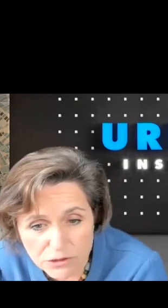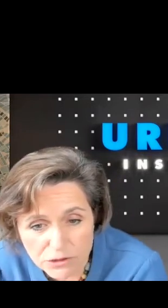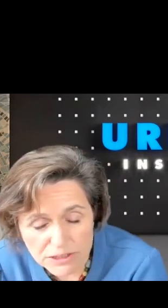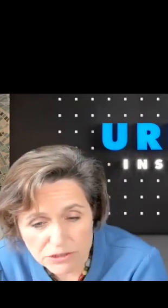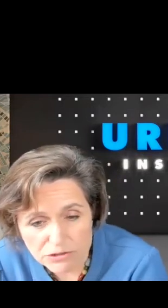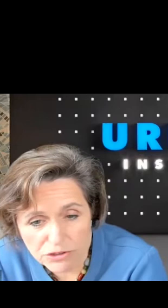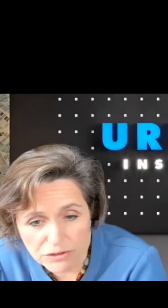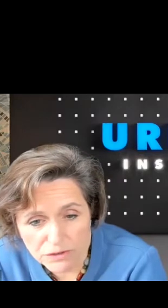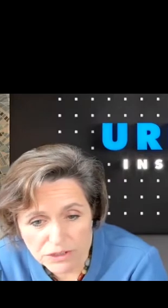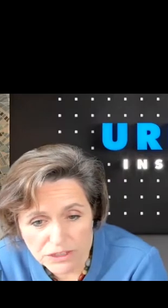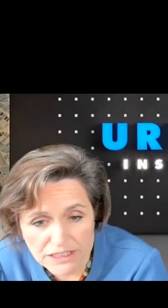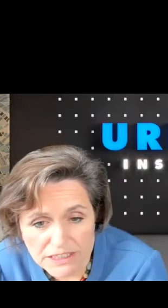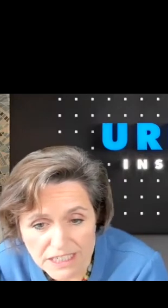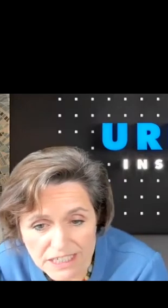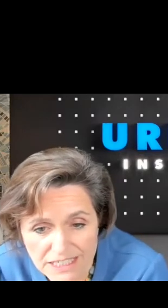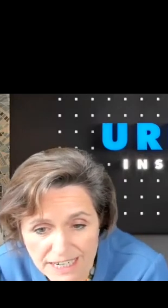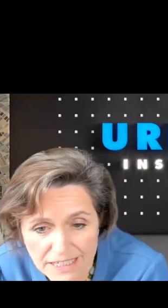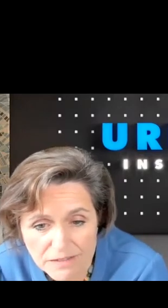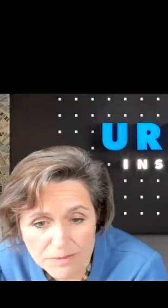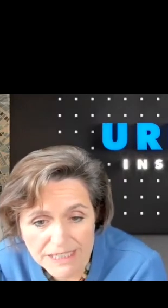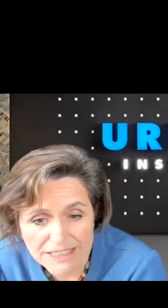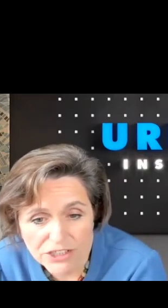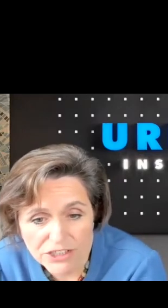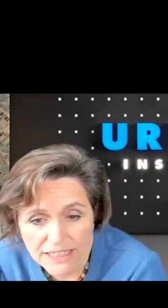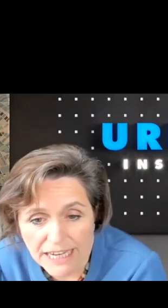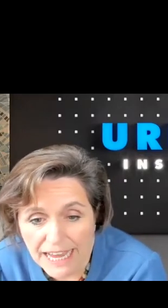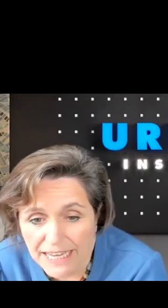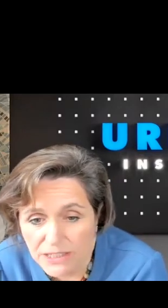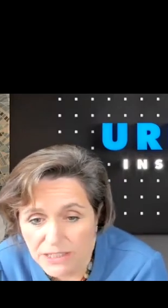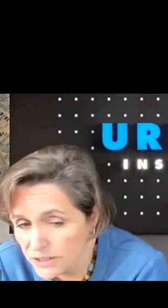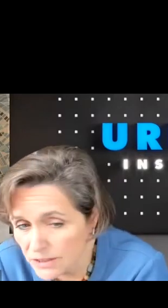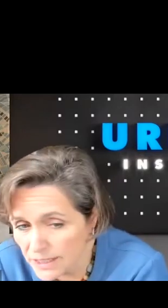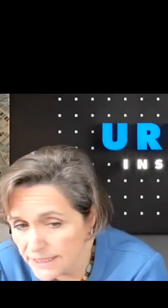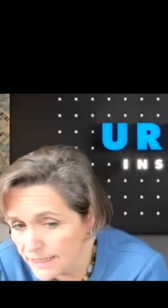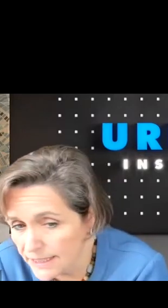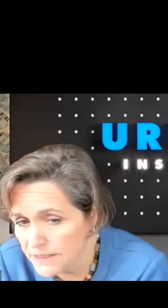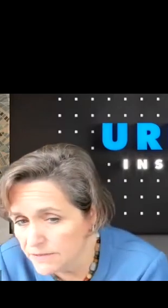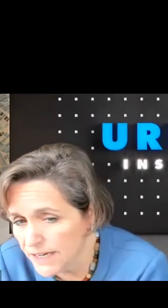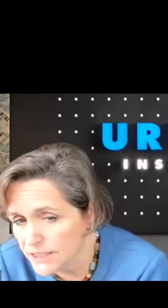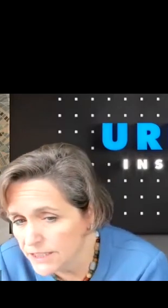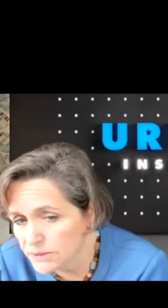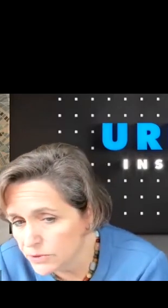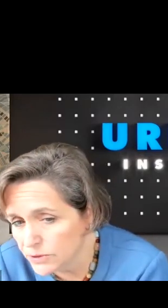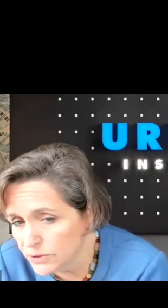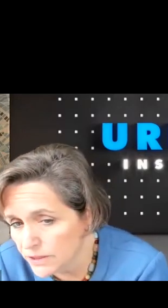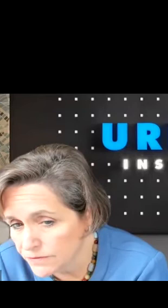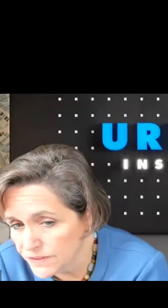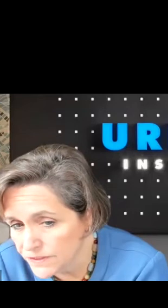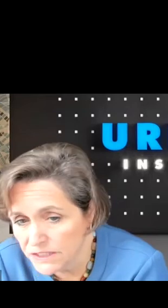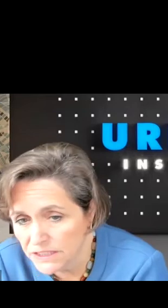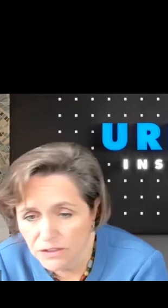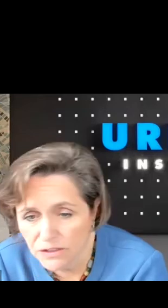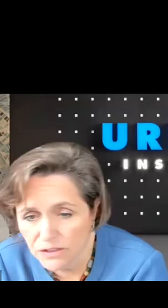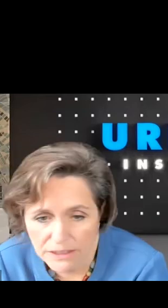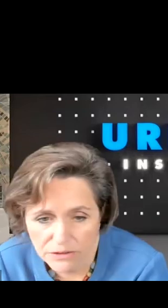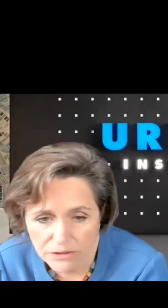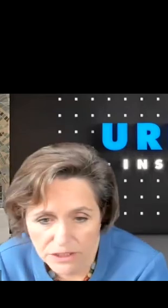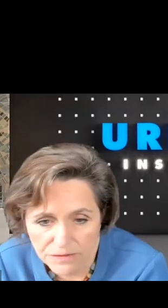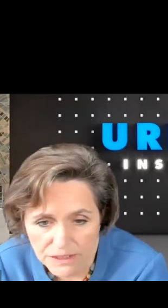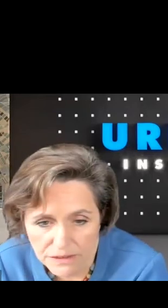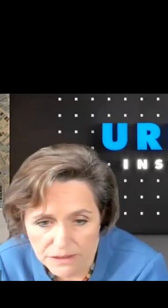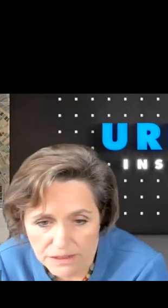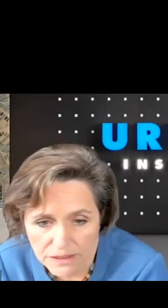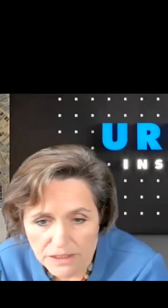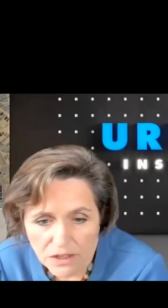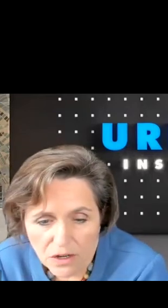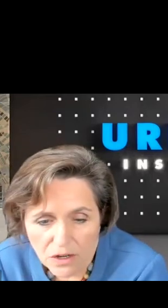7 research universities, a state government agency, and we are lucky to have an advisory board of 15 thought leaders in